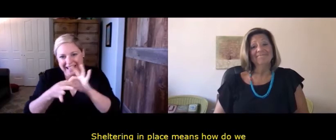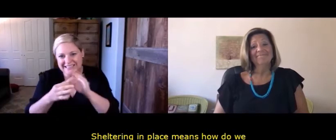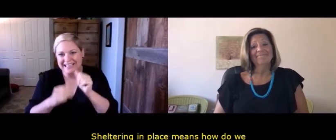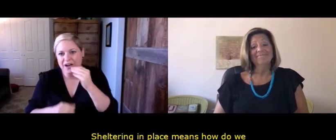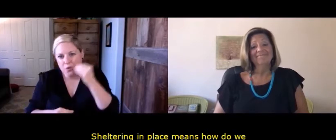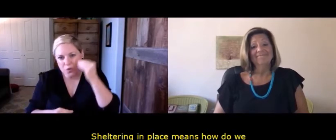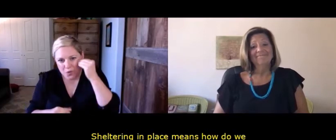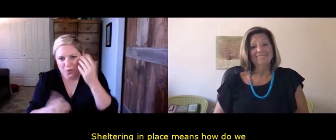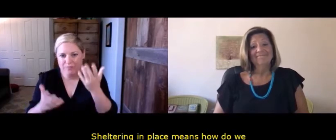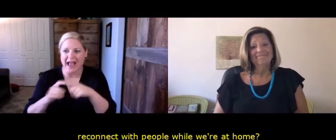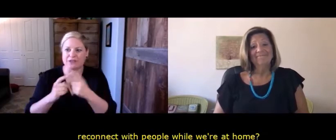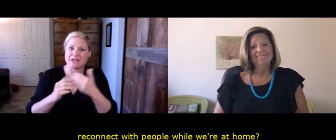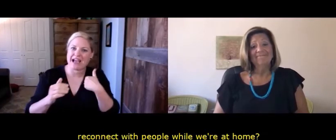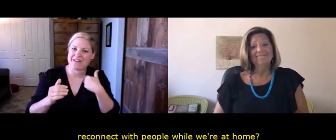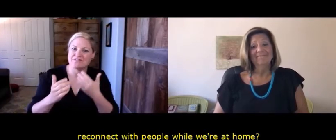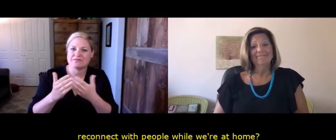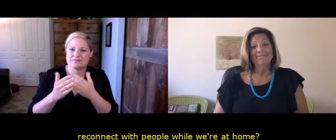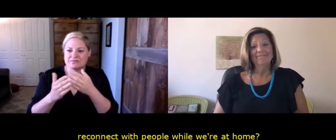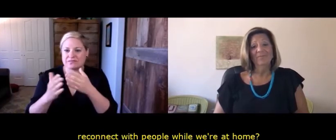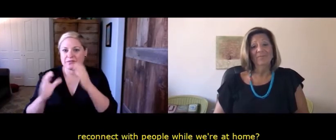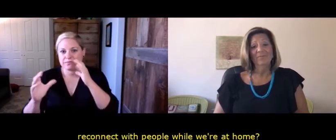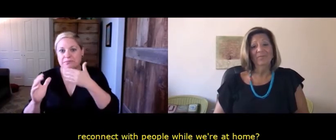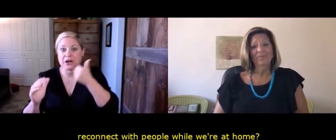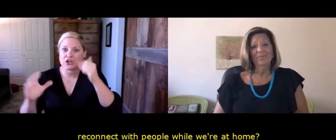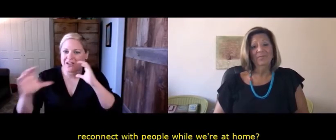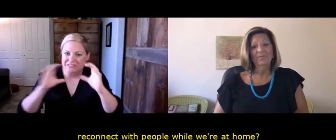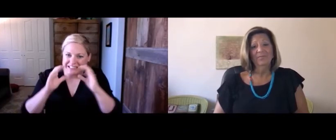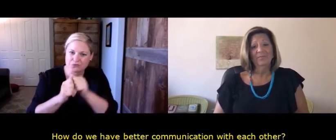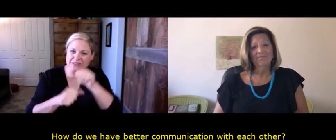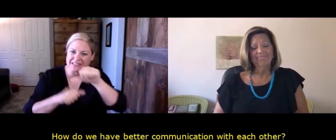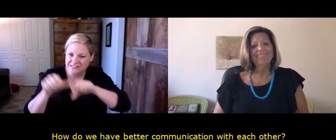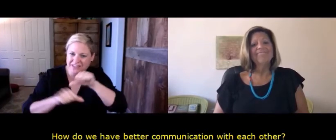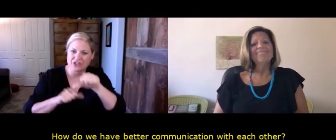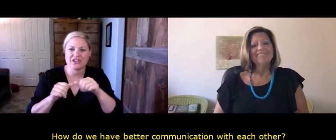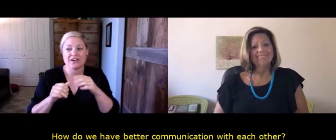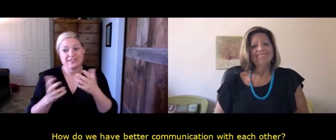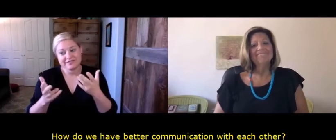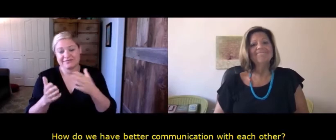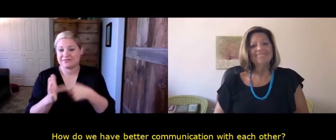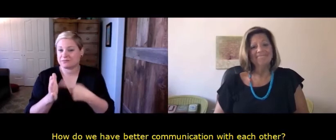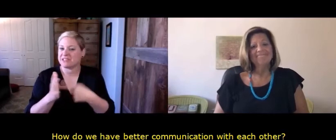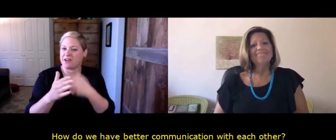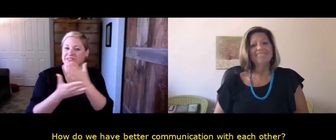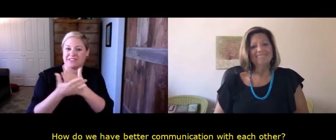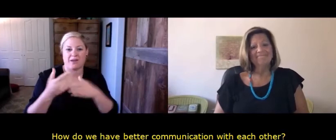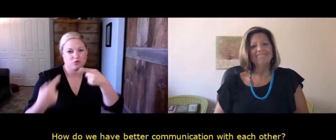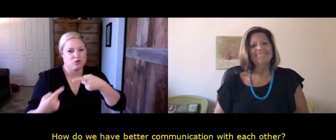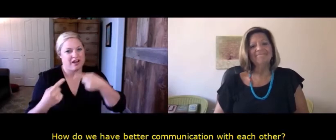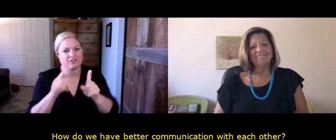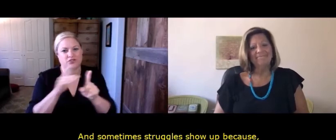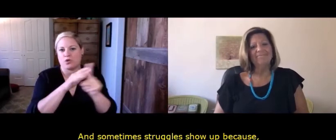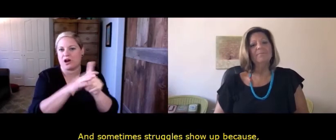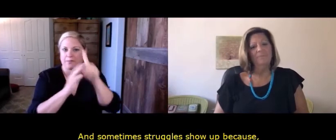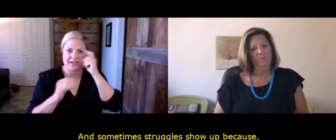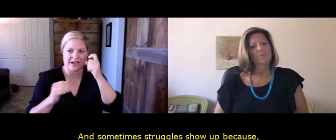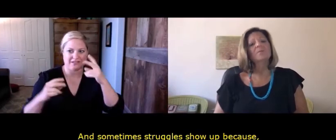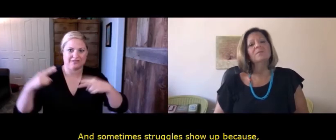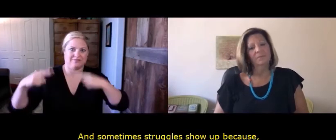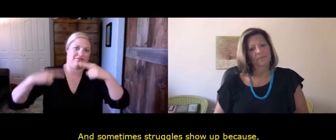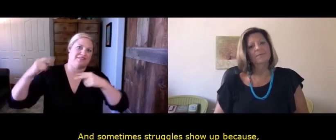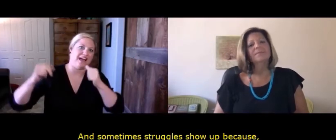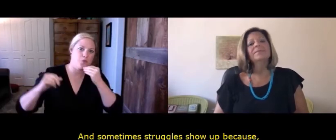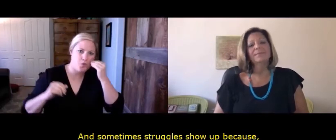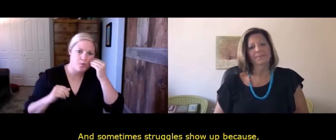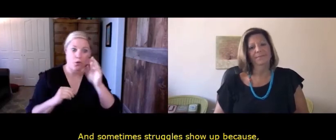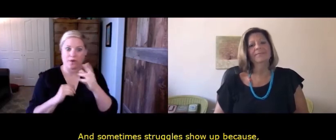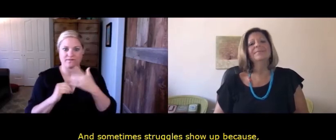Sheltering in place means, how do we reconnect with people while we're at home? How do we have better communication with each other? And